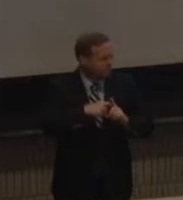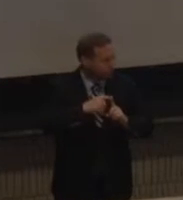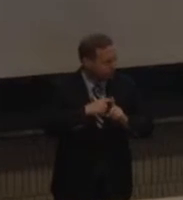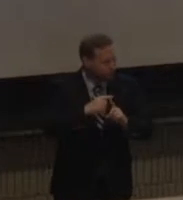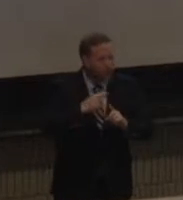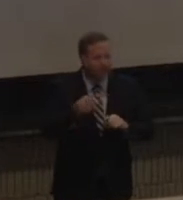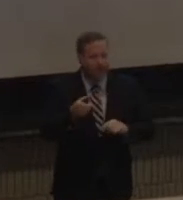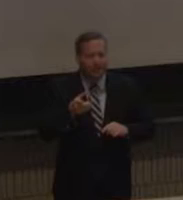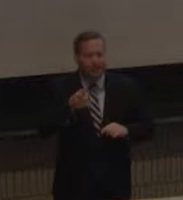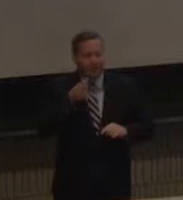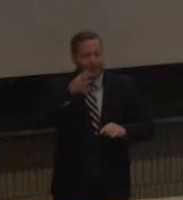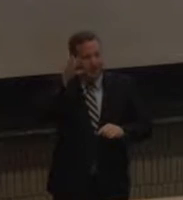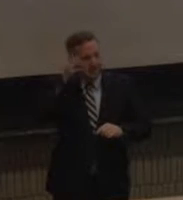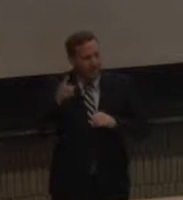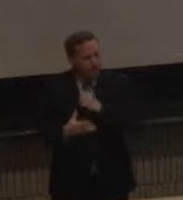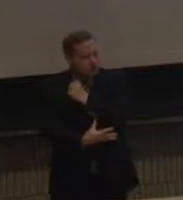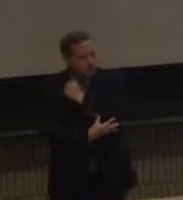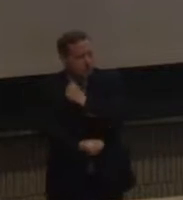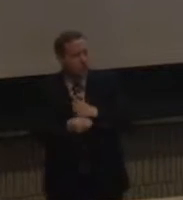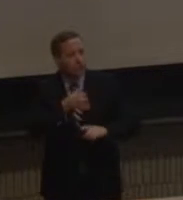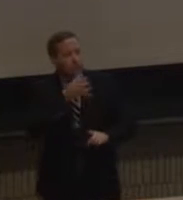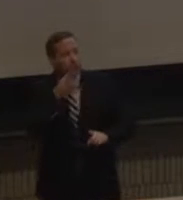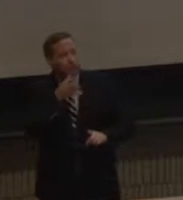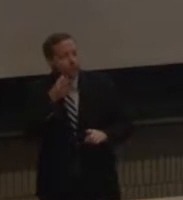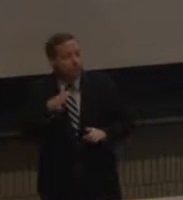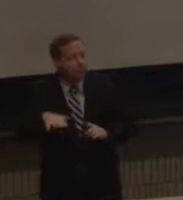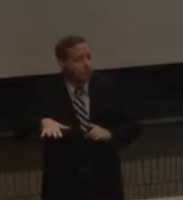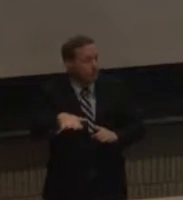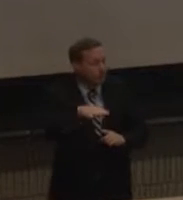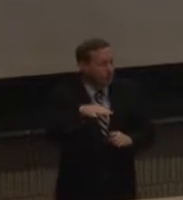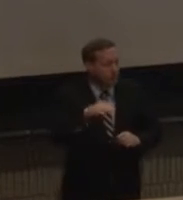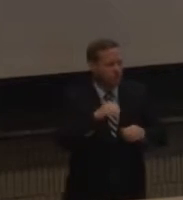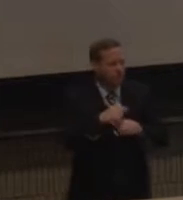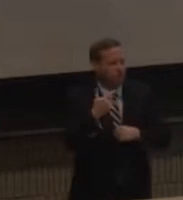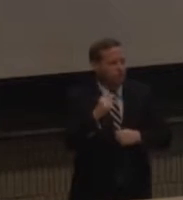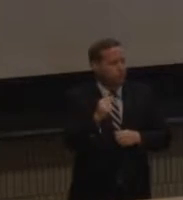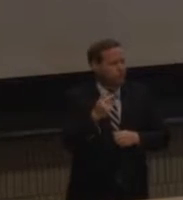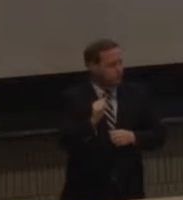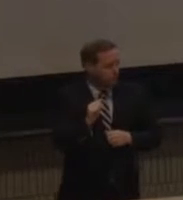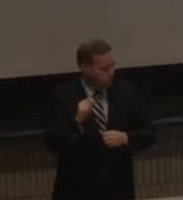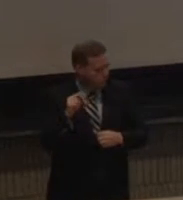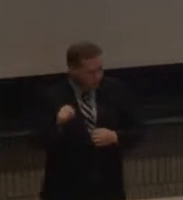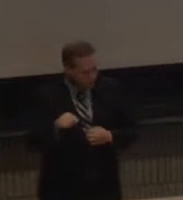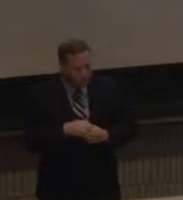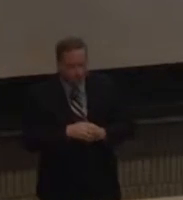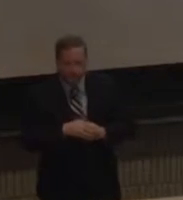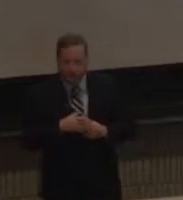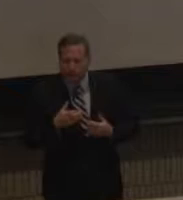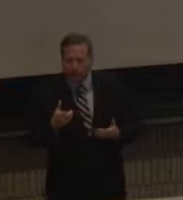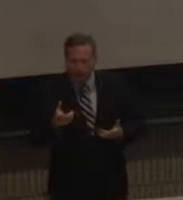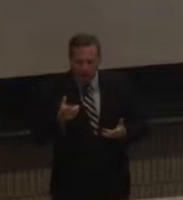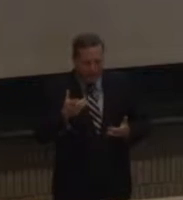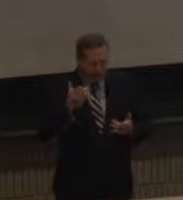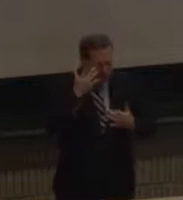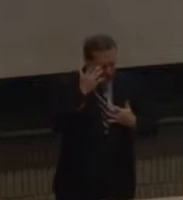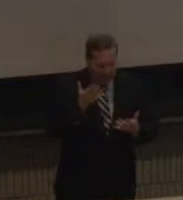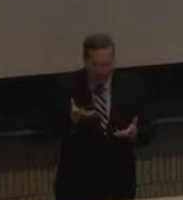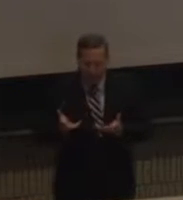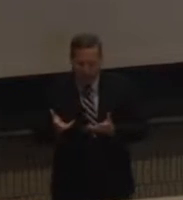She actually did become deaf as a result of a fever as well. Her family was very poor. They lived on a farm in